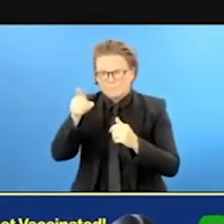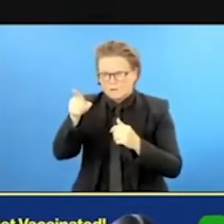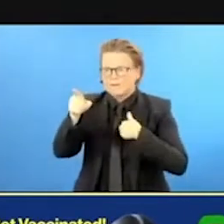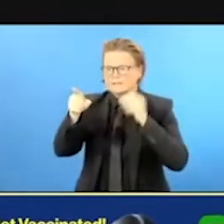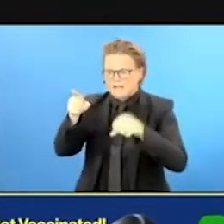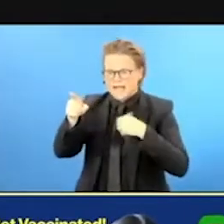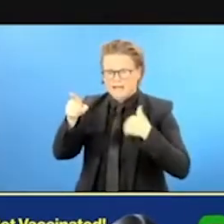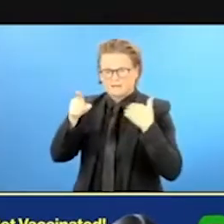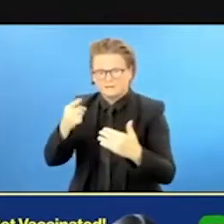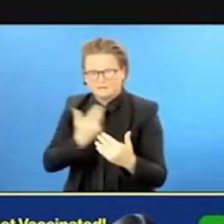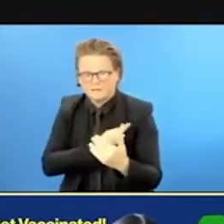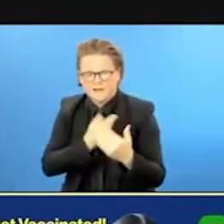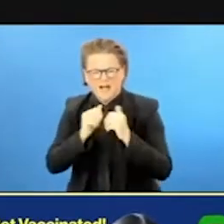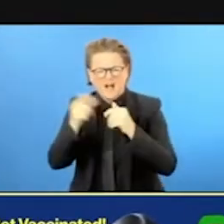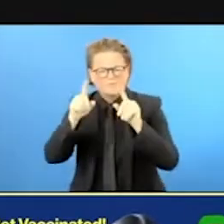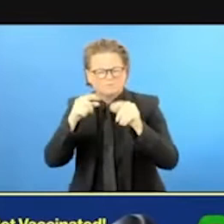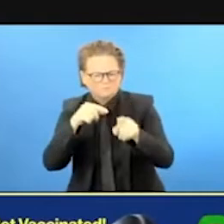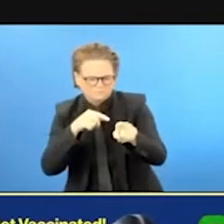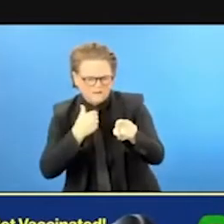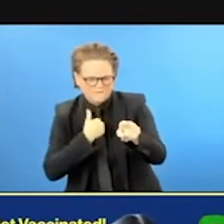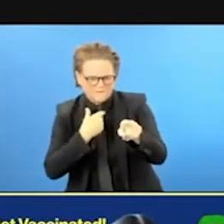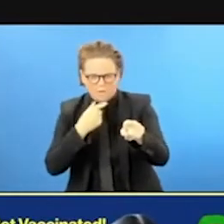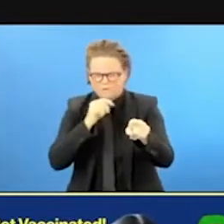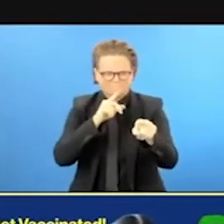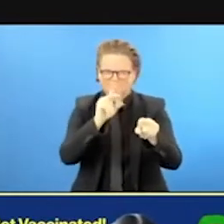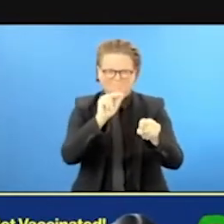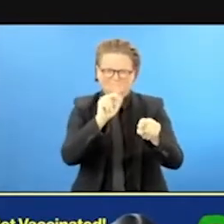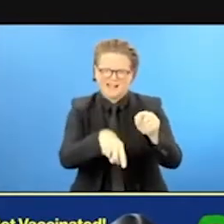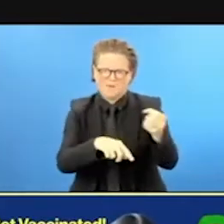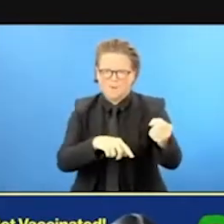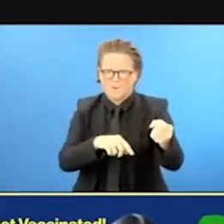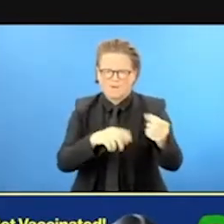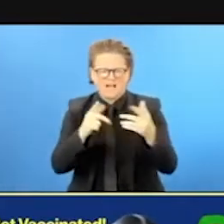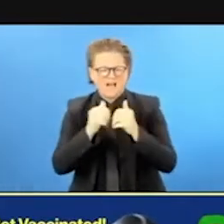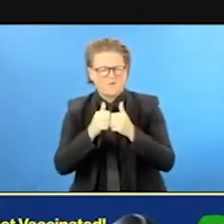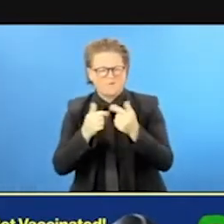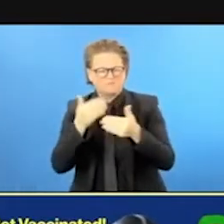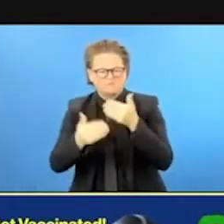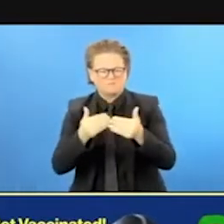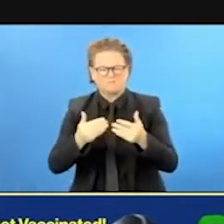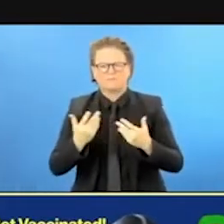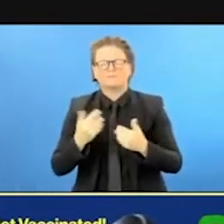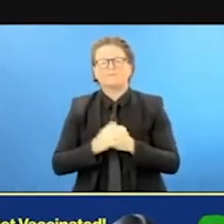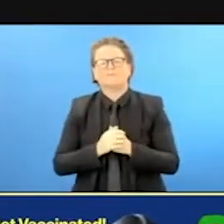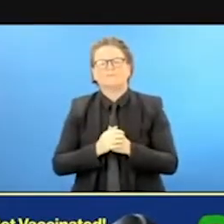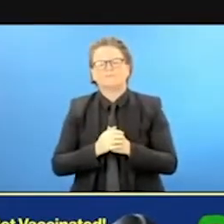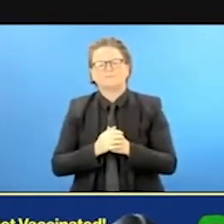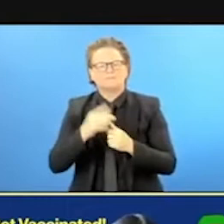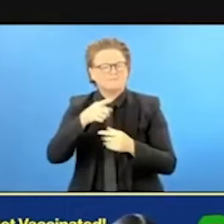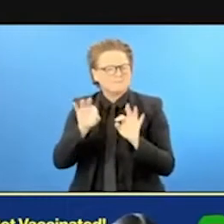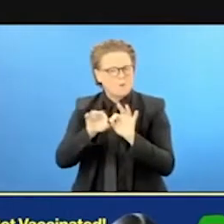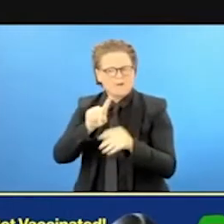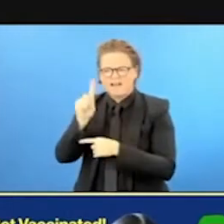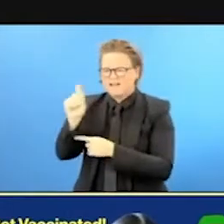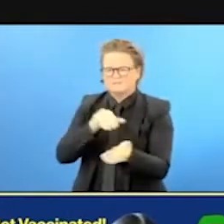San Francisco have asked providers to use reasonable processes and to avoid overly burdensome documentation requirements